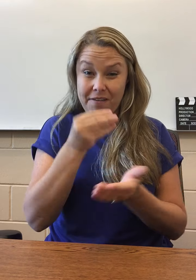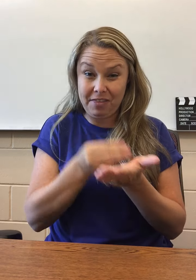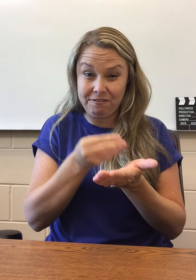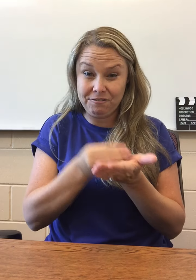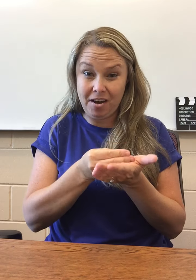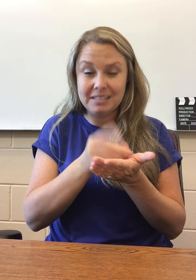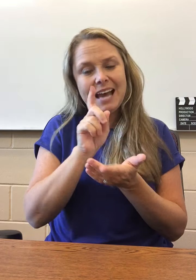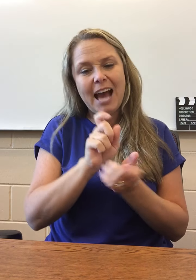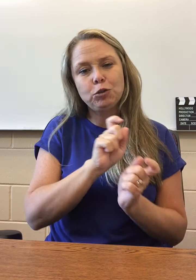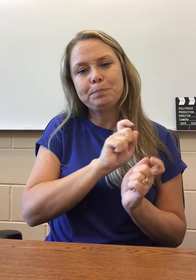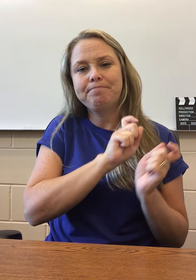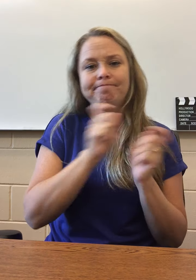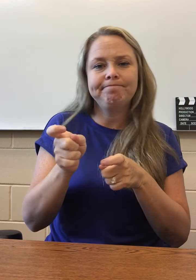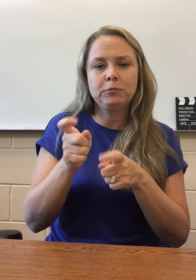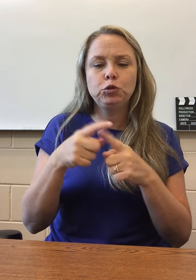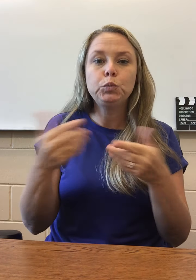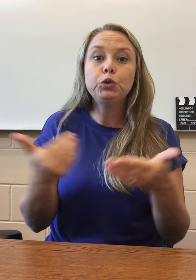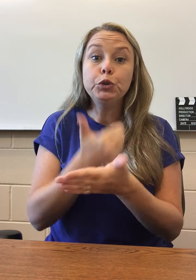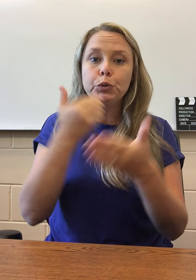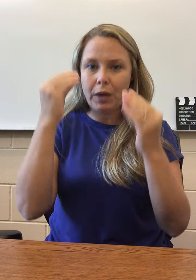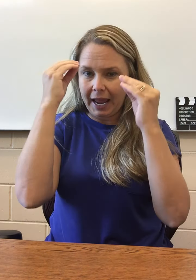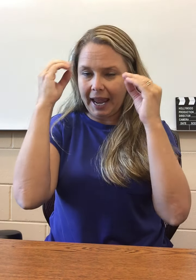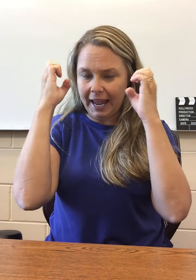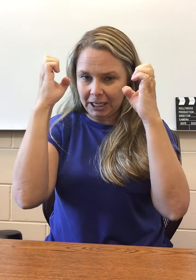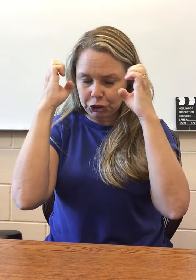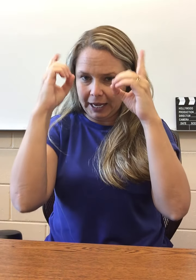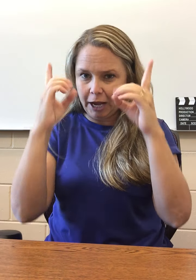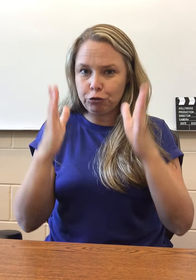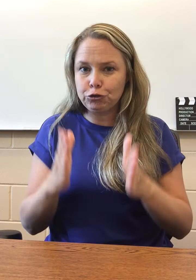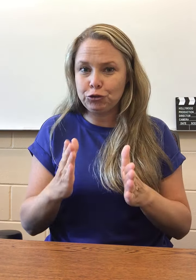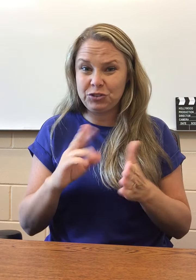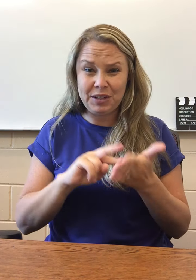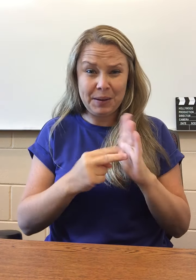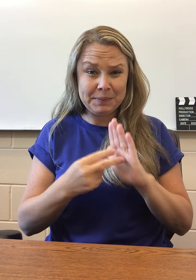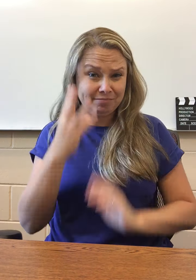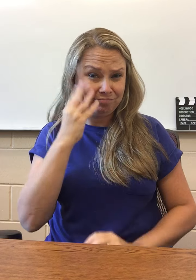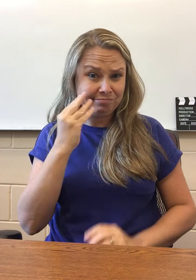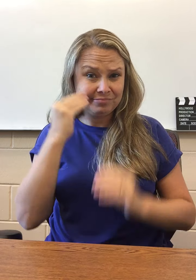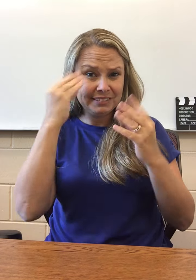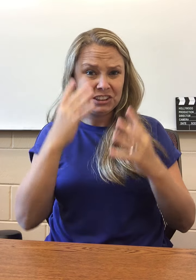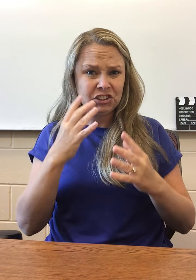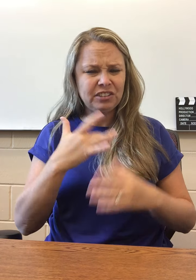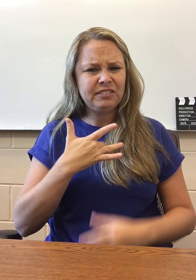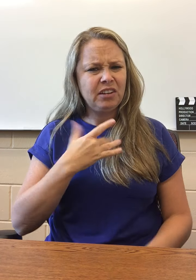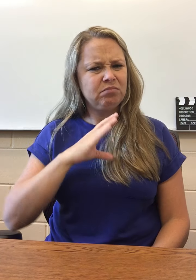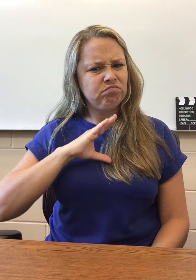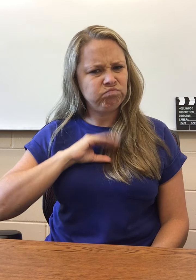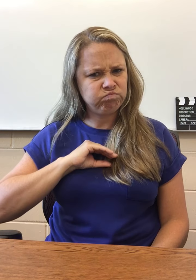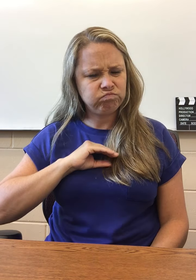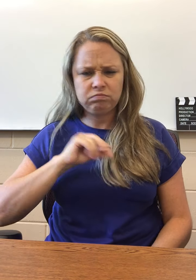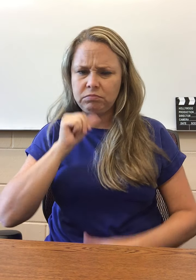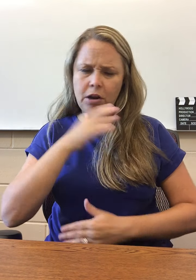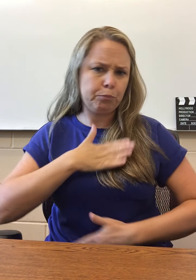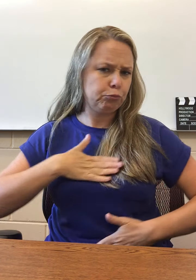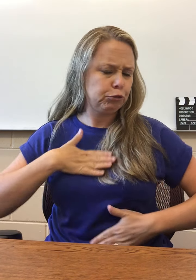on new educators that has left veteran teachers feeling rightfully unappreciated and unvalued